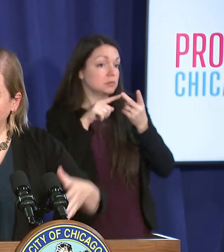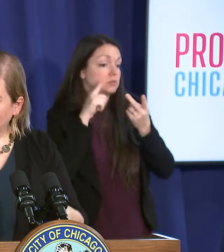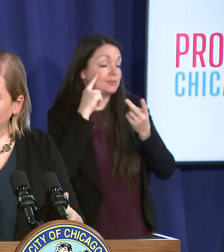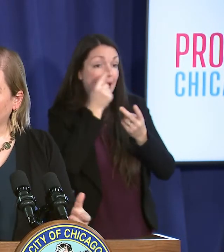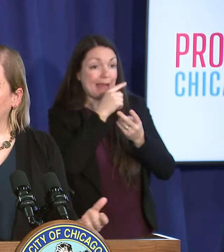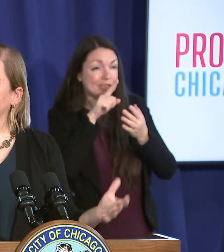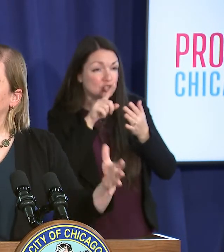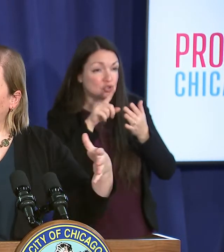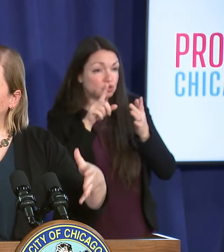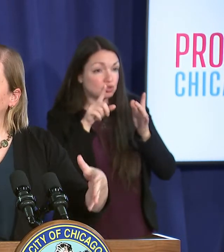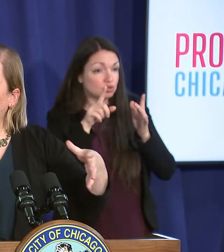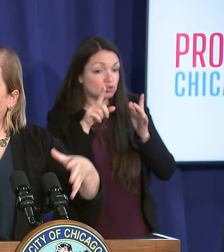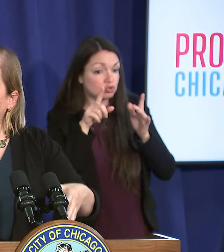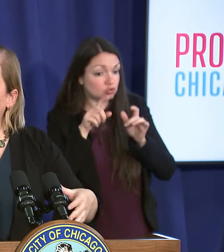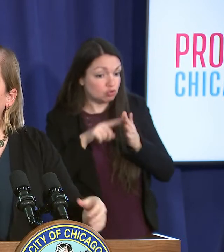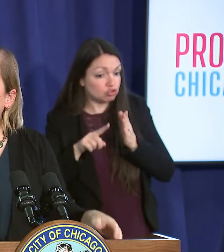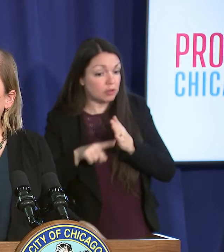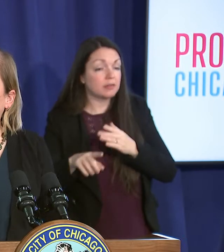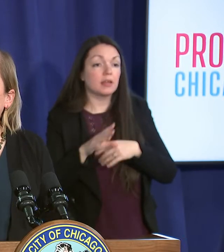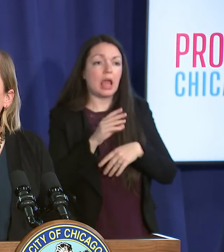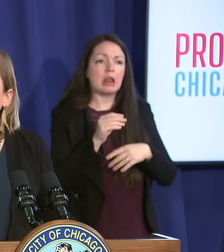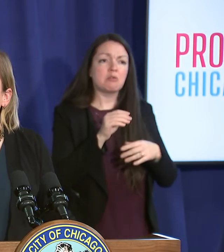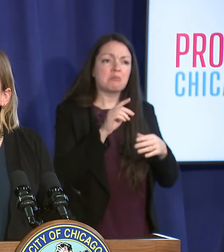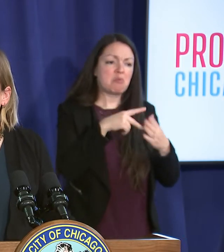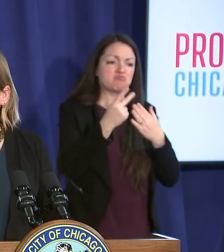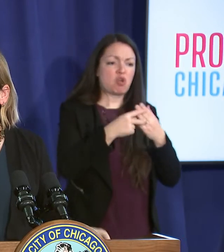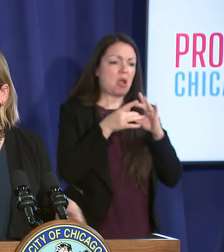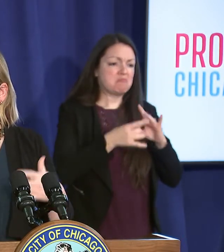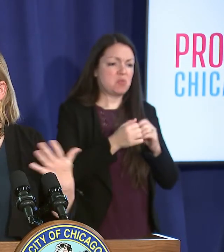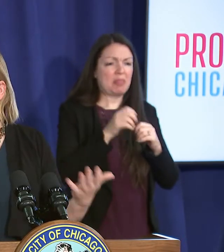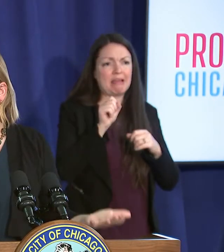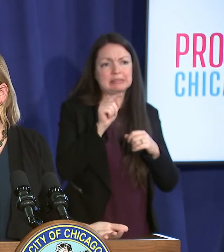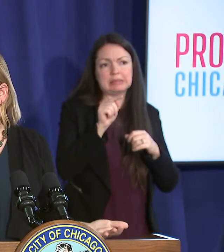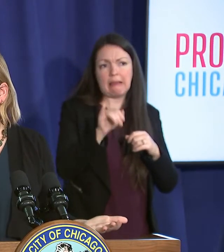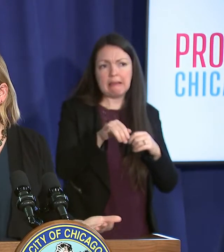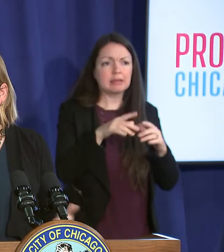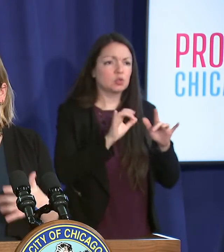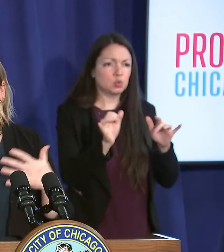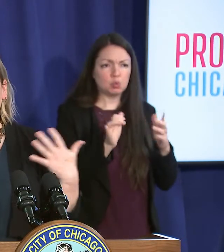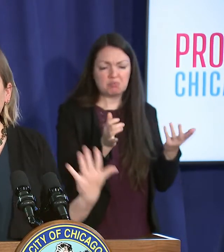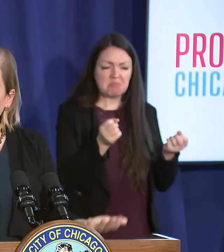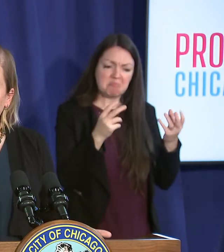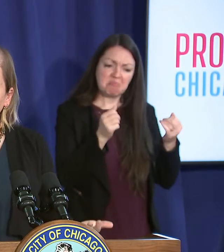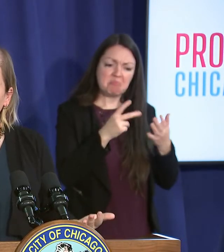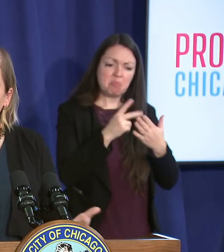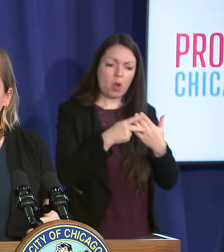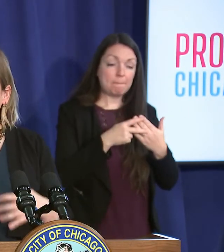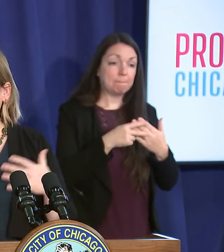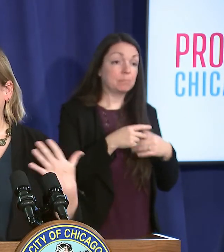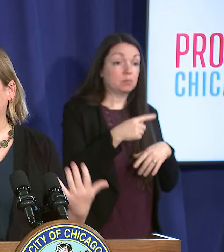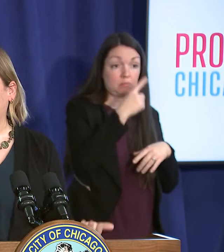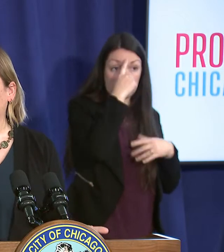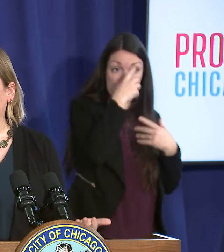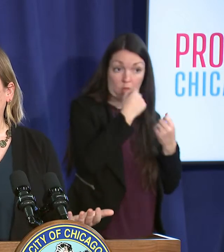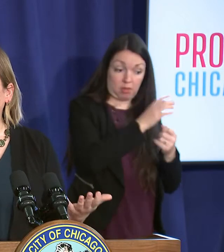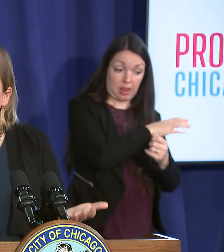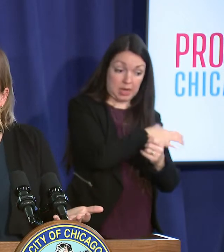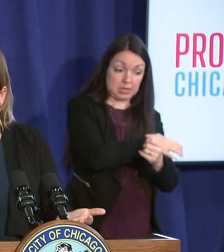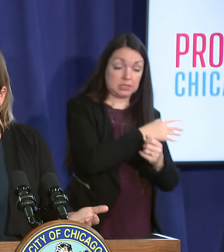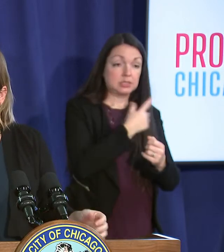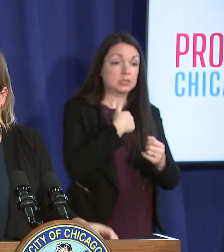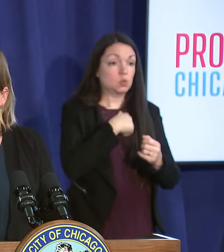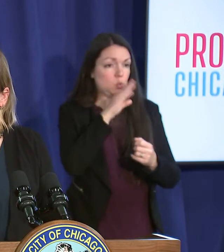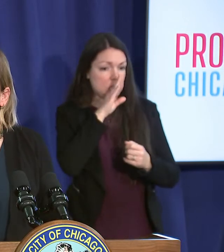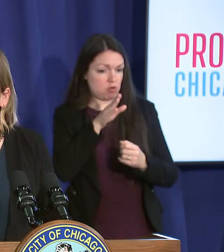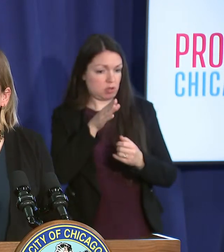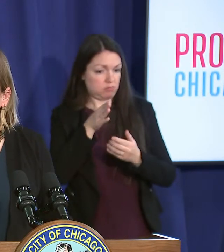There's STI programs. Like, there actually are a number of programs. We directly operate mental health clinics. We directly operate WIC,